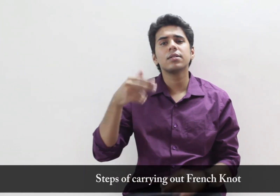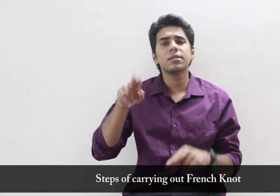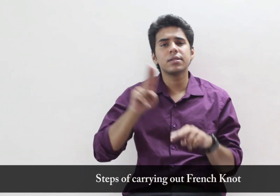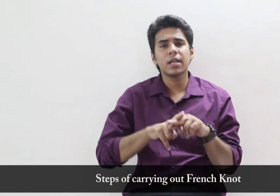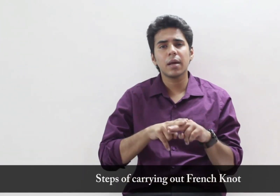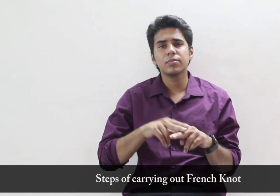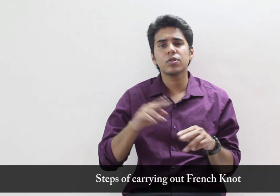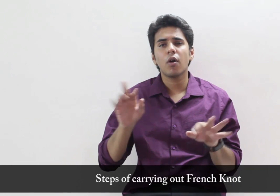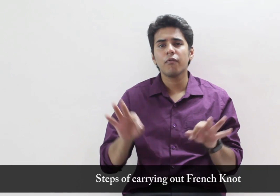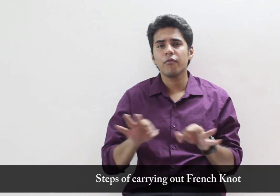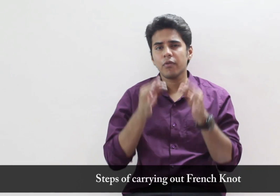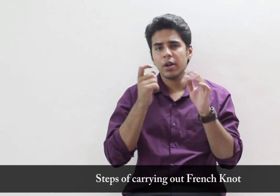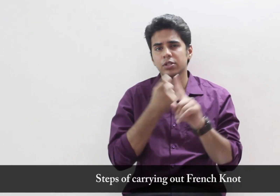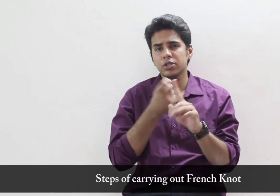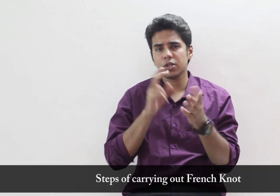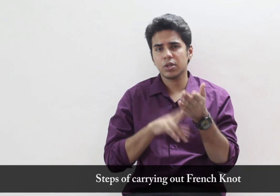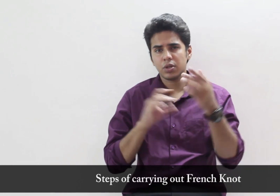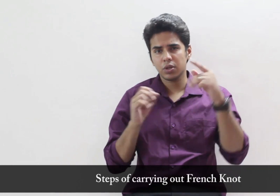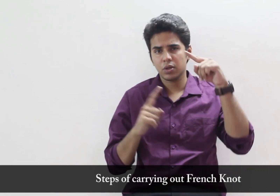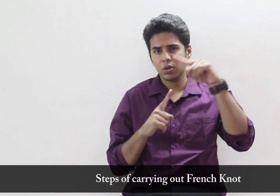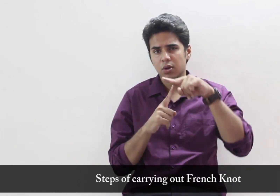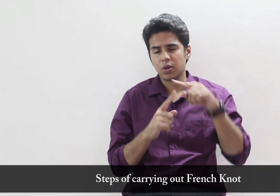Steps of carrying out French knot.